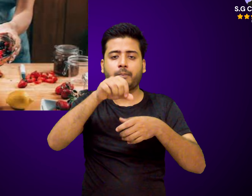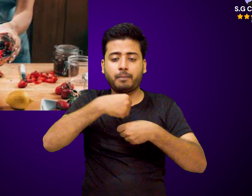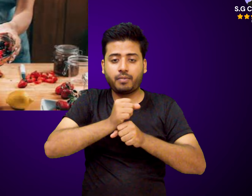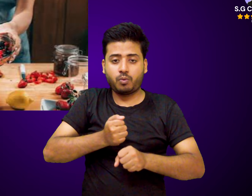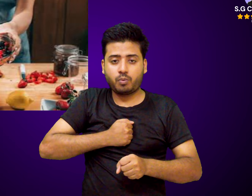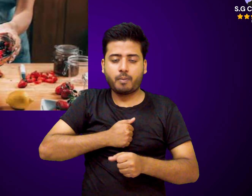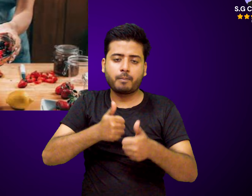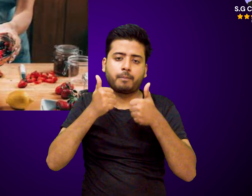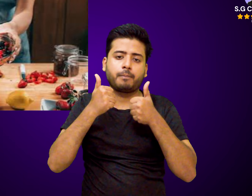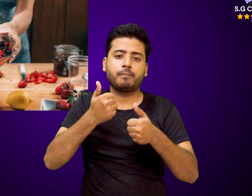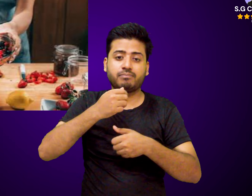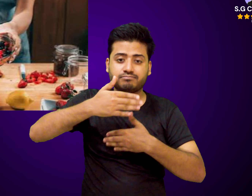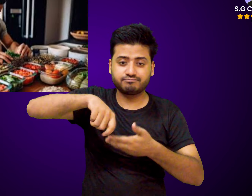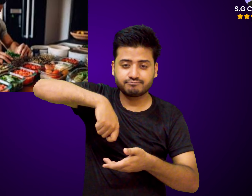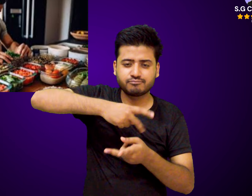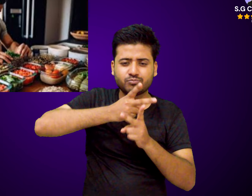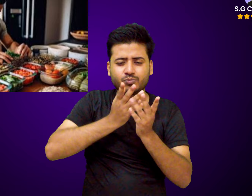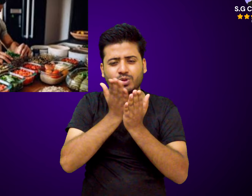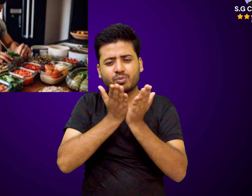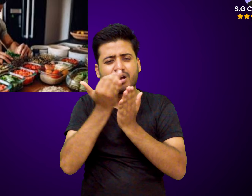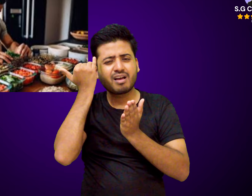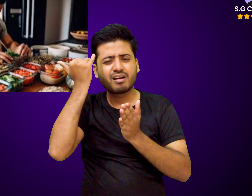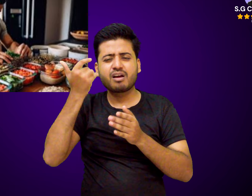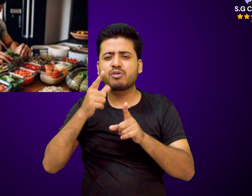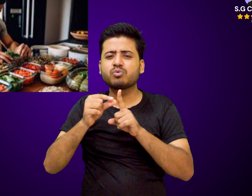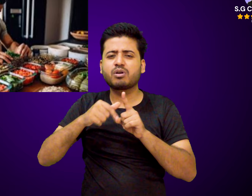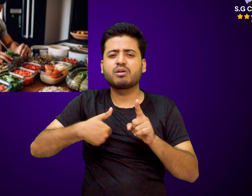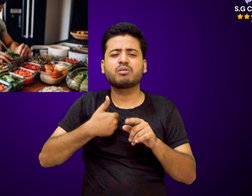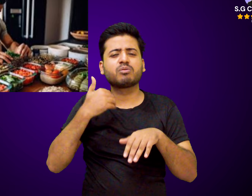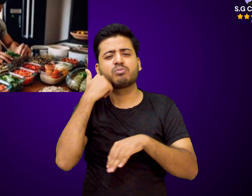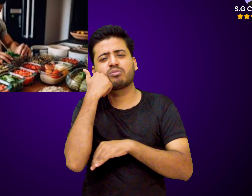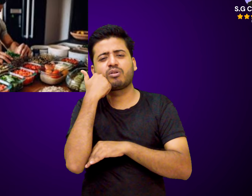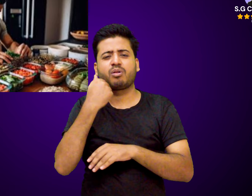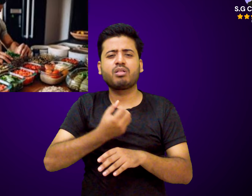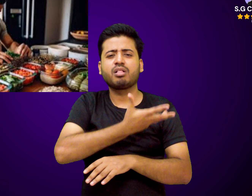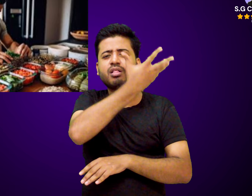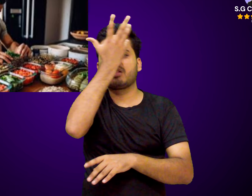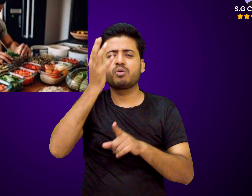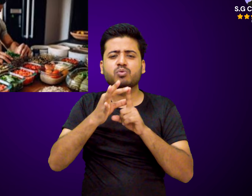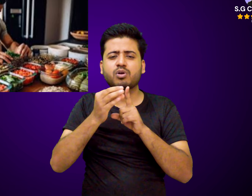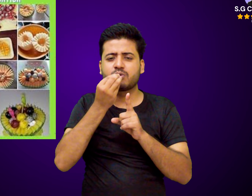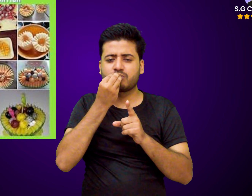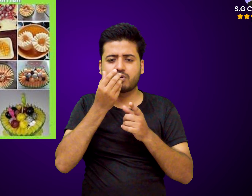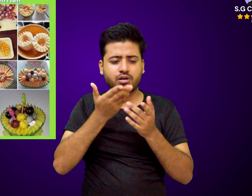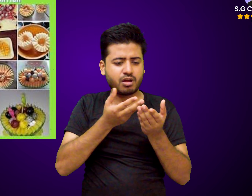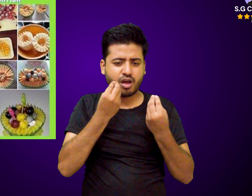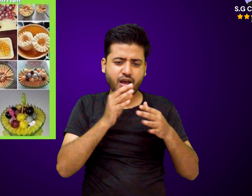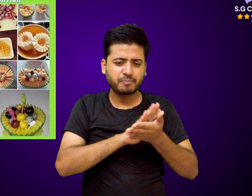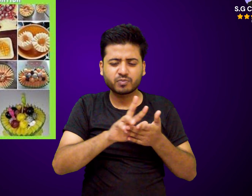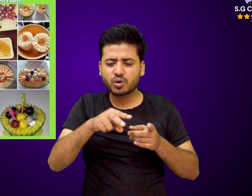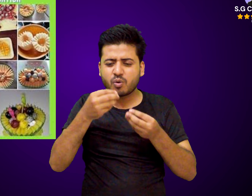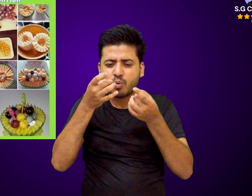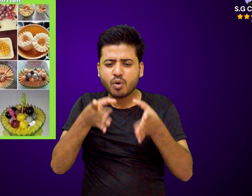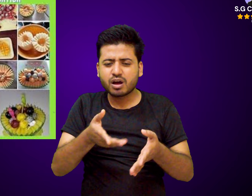Pickles. Watermelon rind makes excellent pickles with a sweet and sour flavor and a satisfying crunch. Simply combine the rind